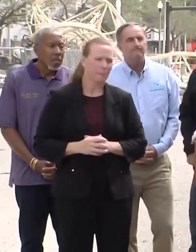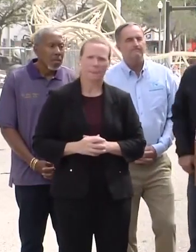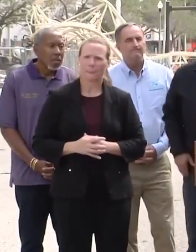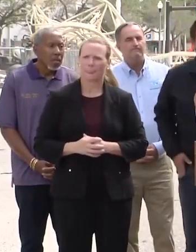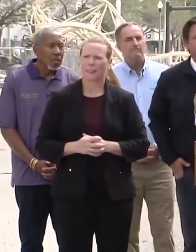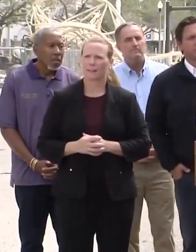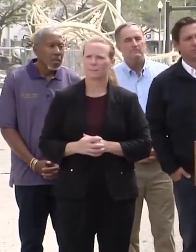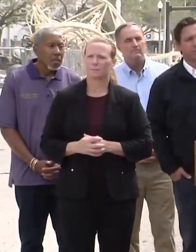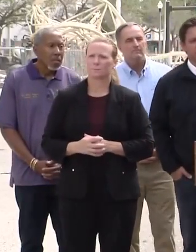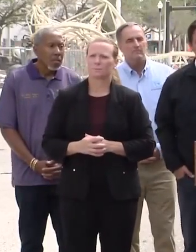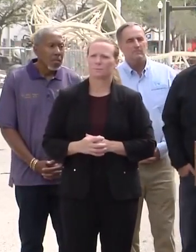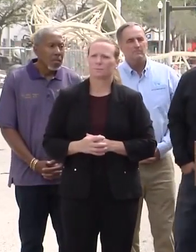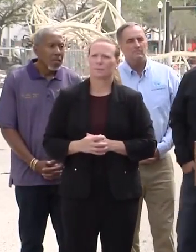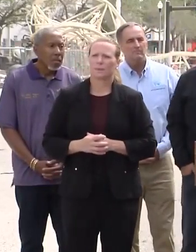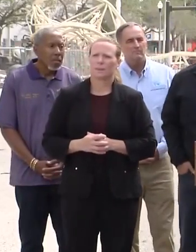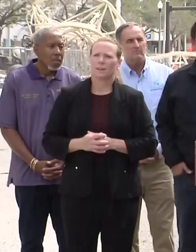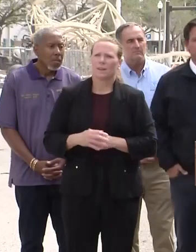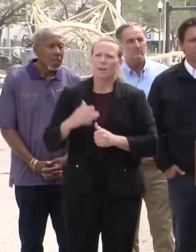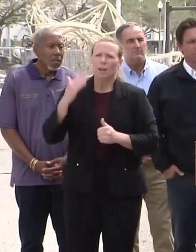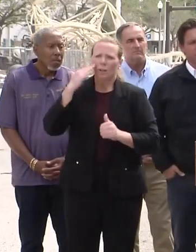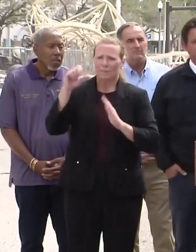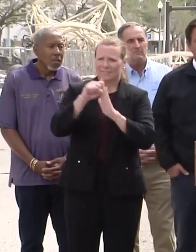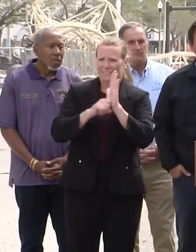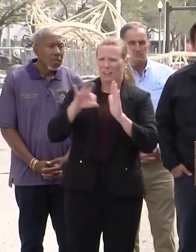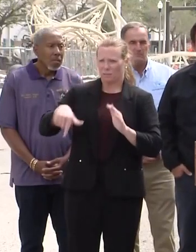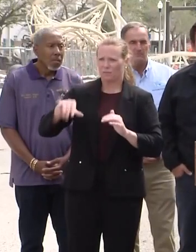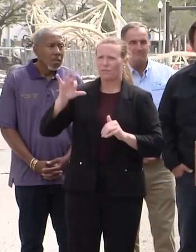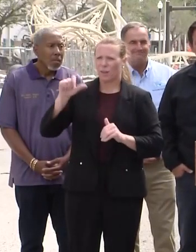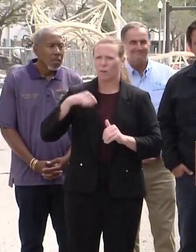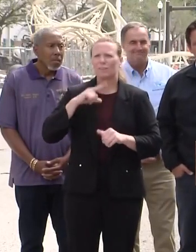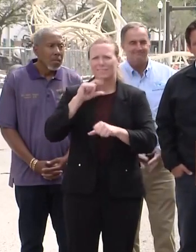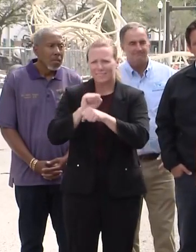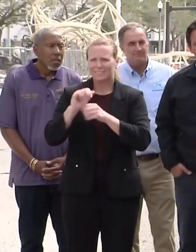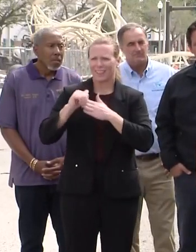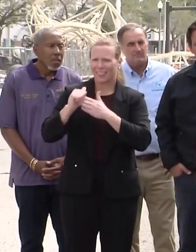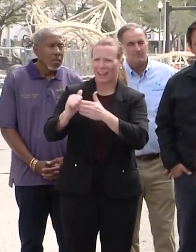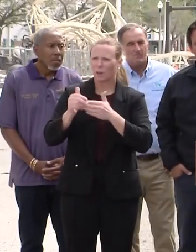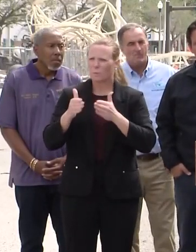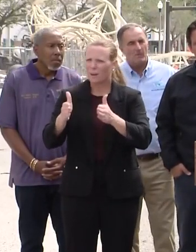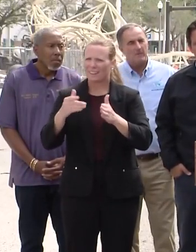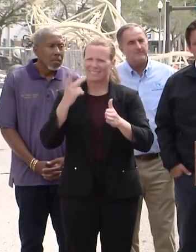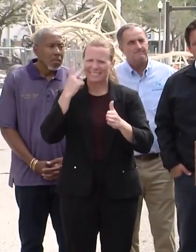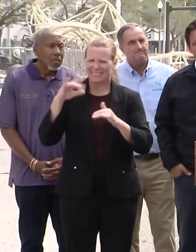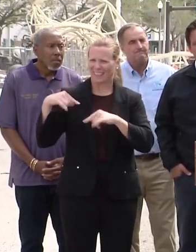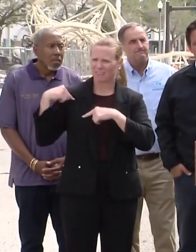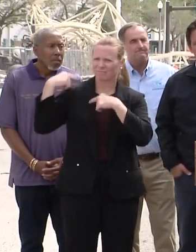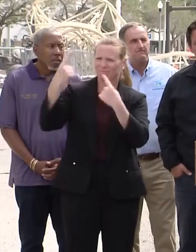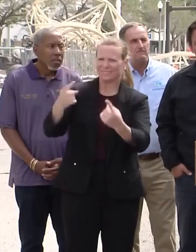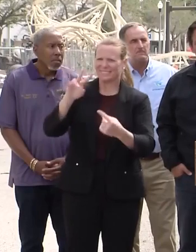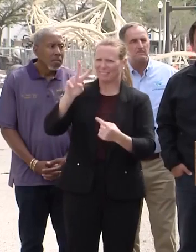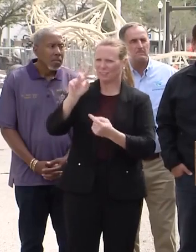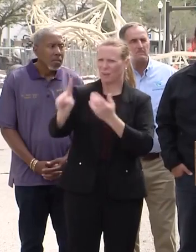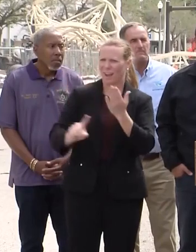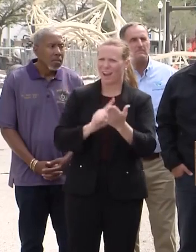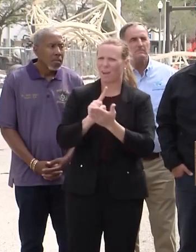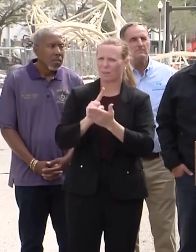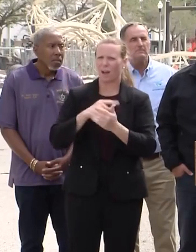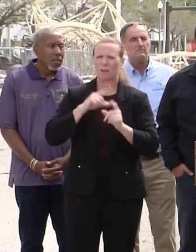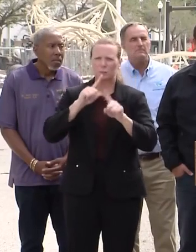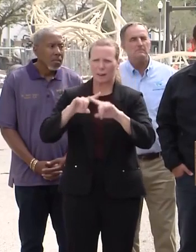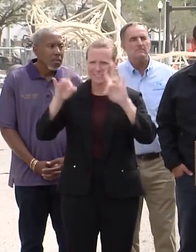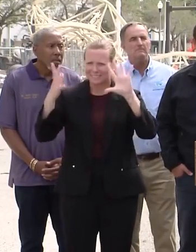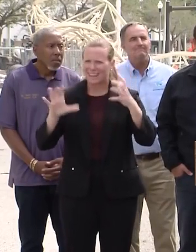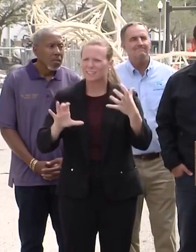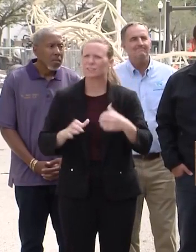So, you know, the state of Florida, we certainly lead the way, and I think you've seen that over the last 72 hours on how we respond to disasters.